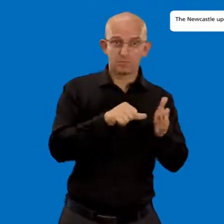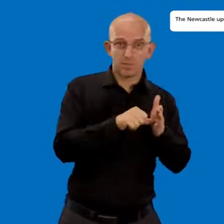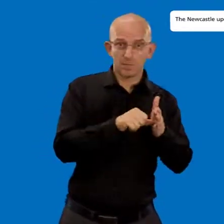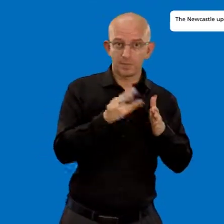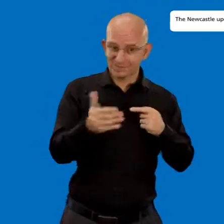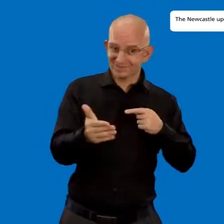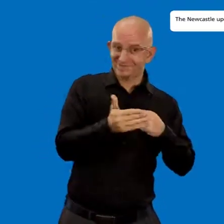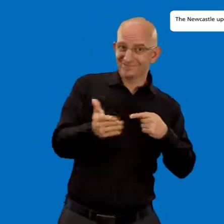or